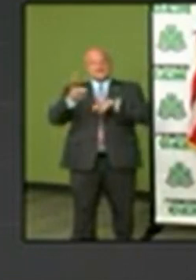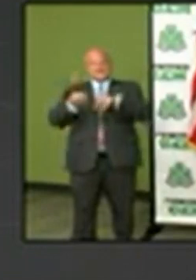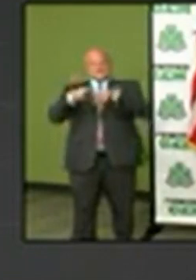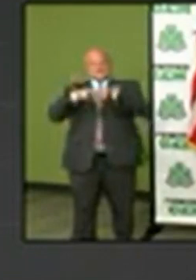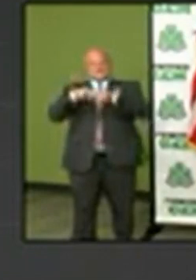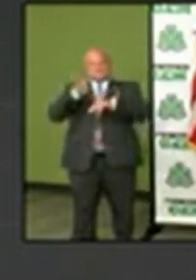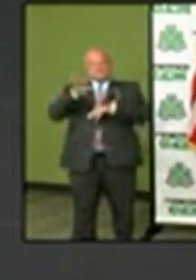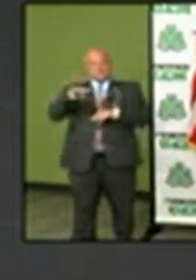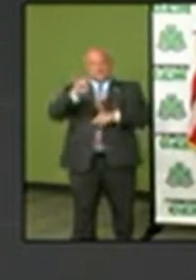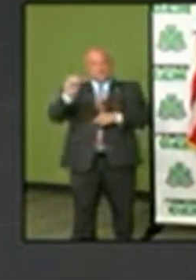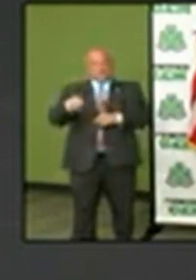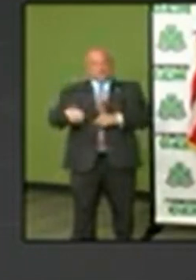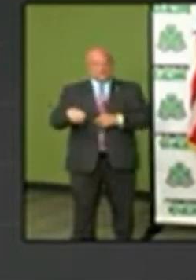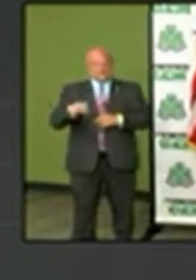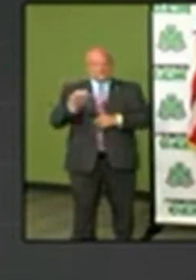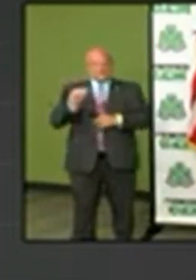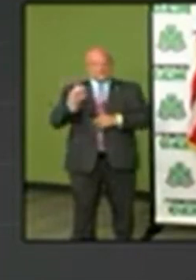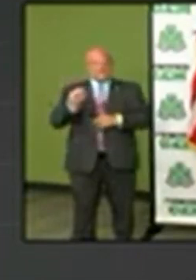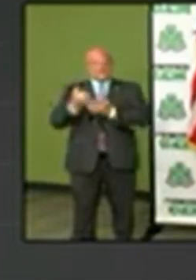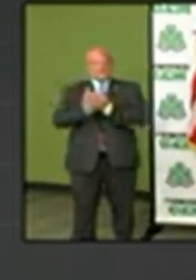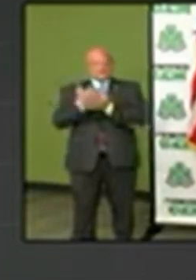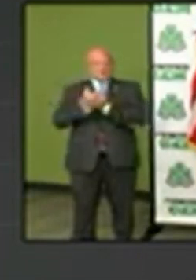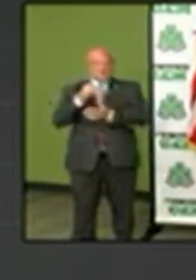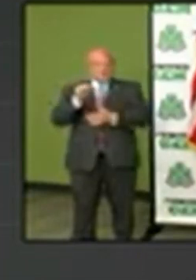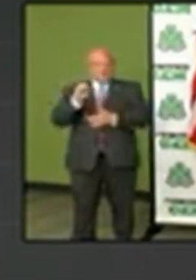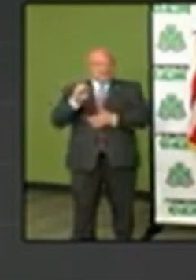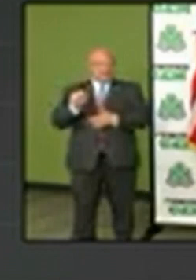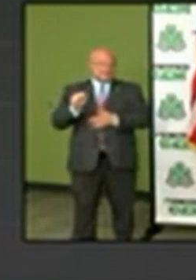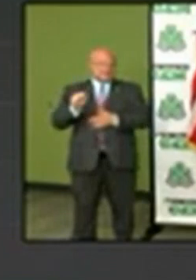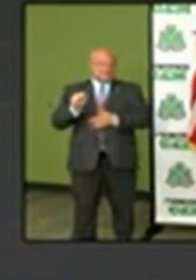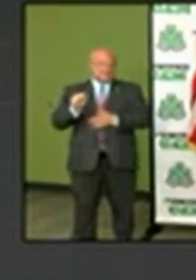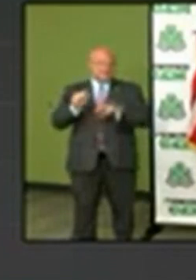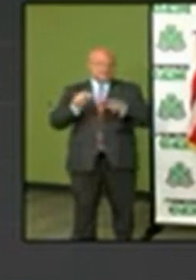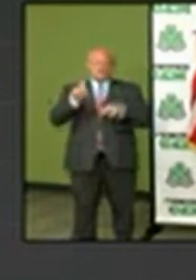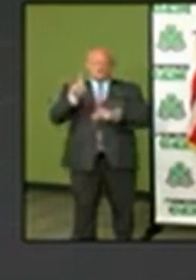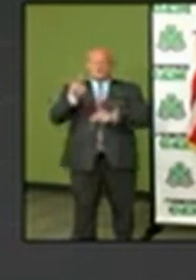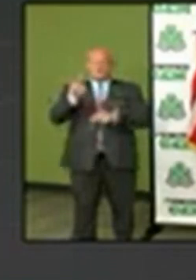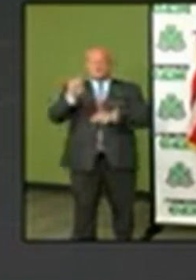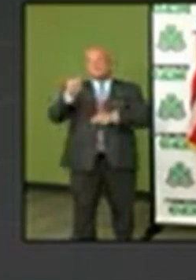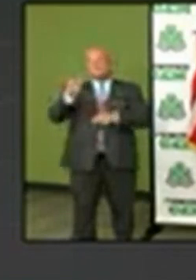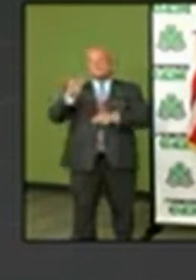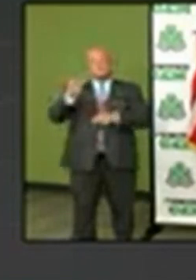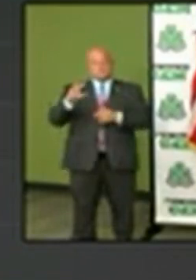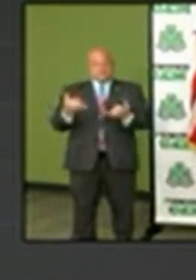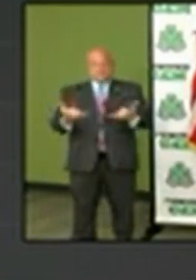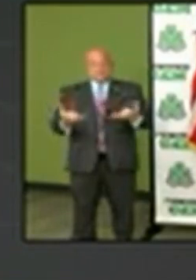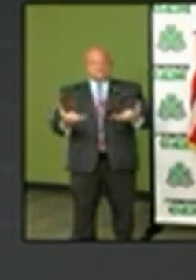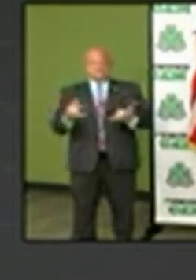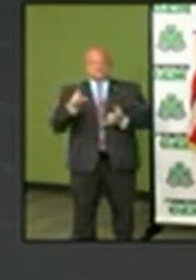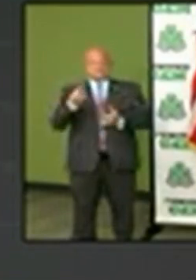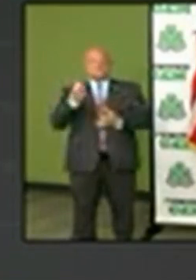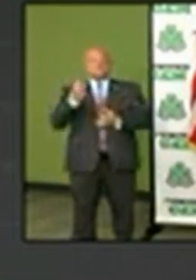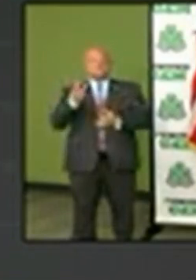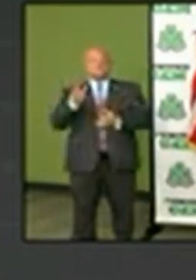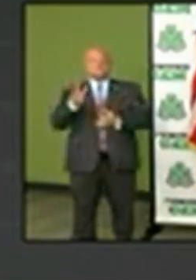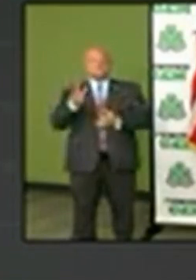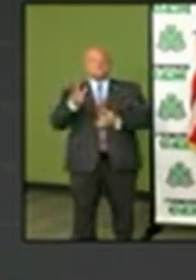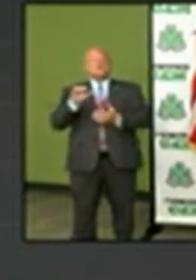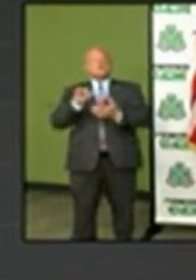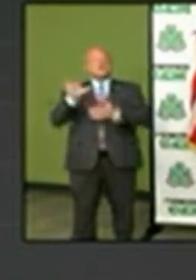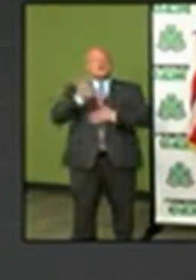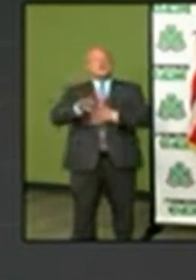about 44% in cases, in new cases. You look at Drew County, where we are today. That's